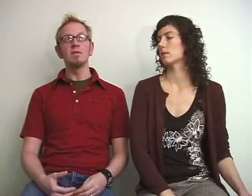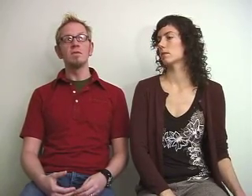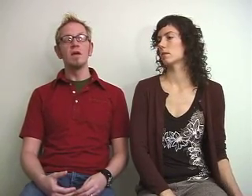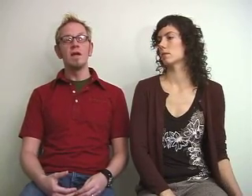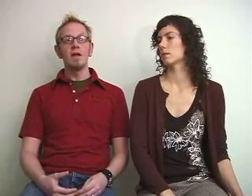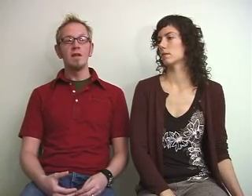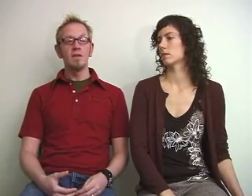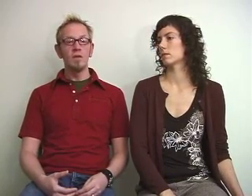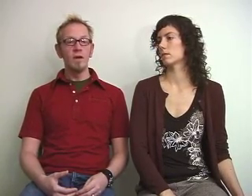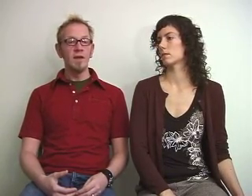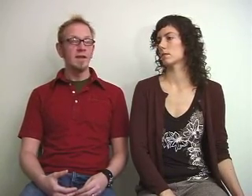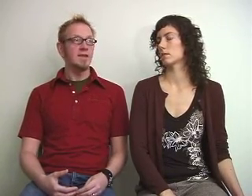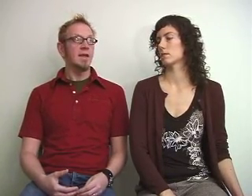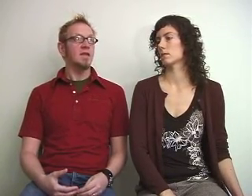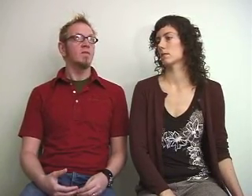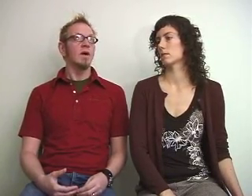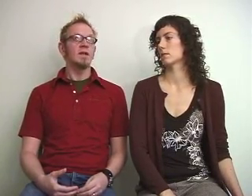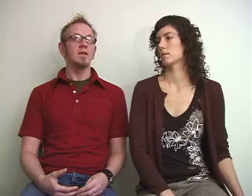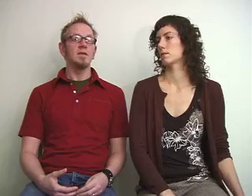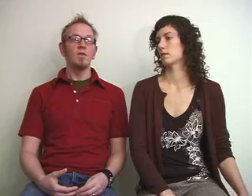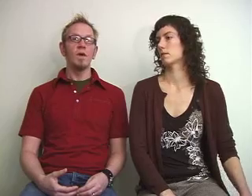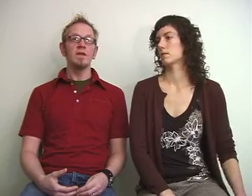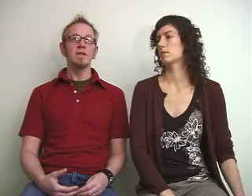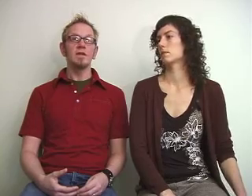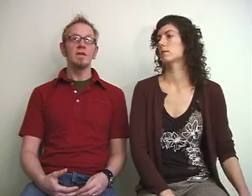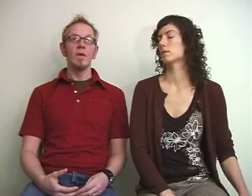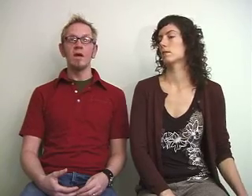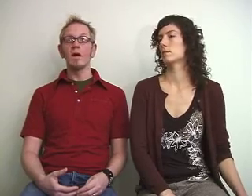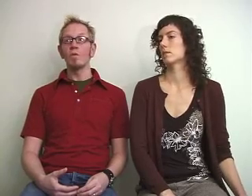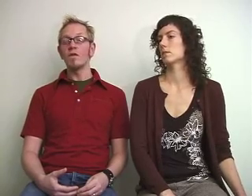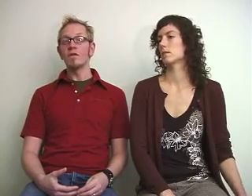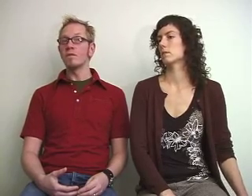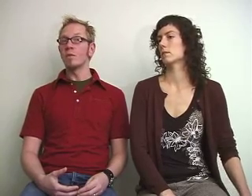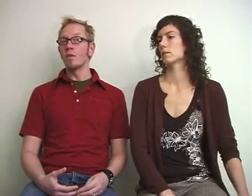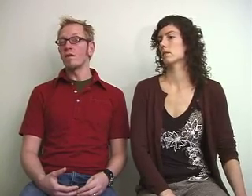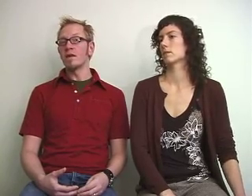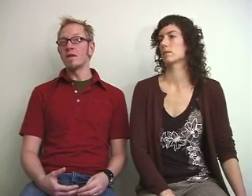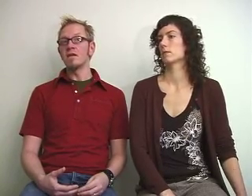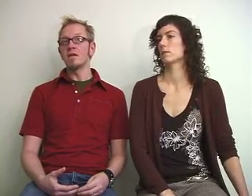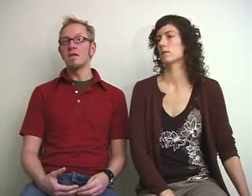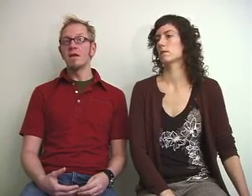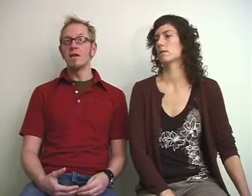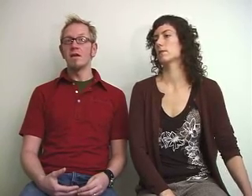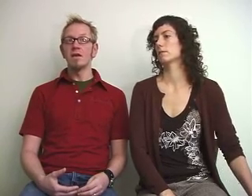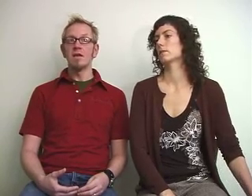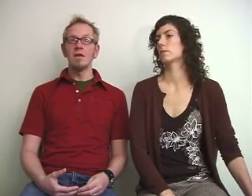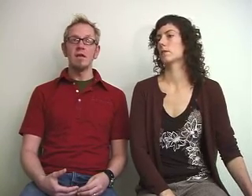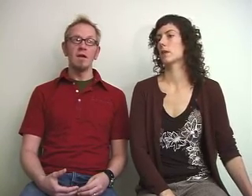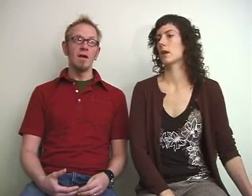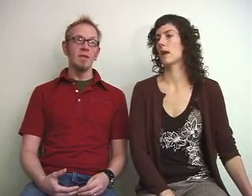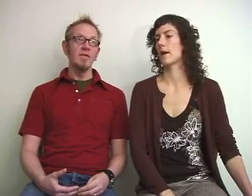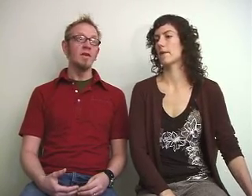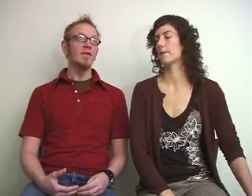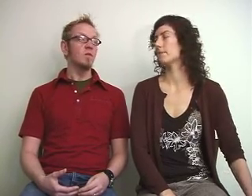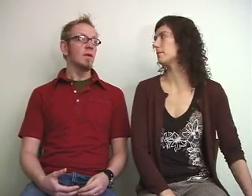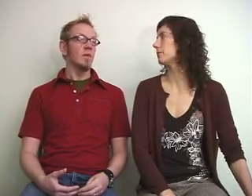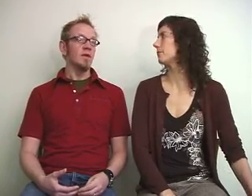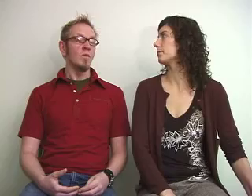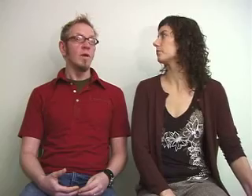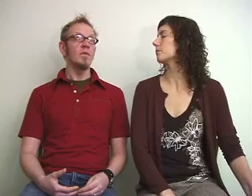to quickly assess what's going on with your group and what they need. Even if it's one